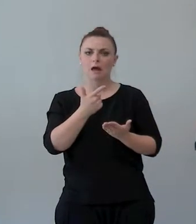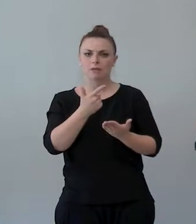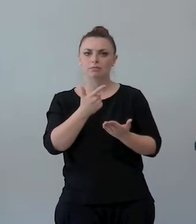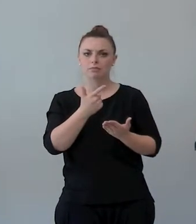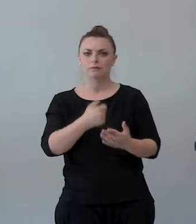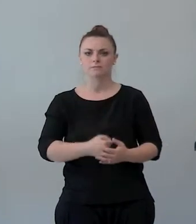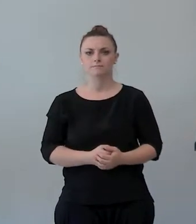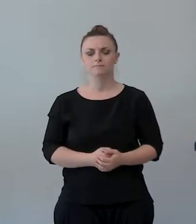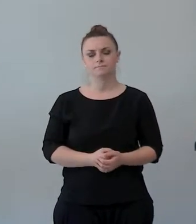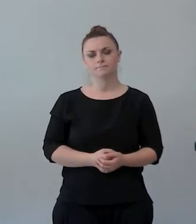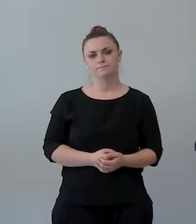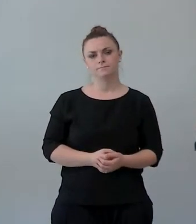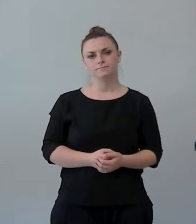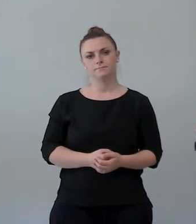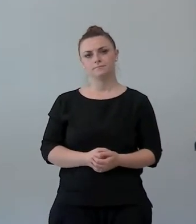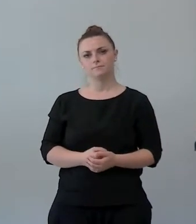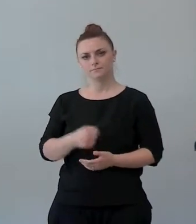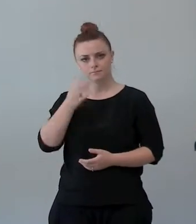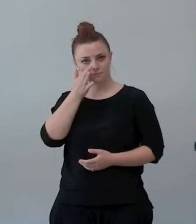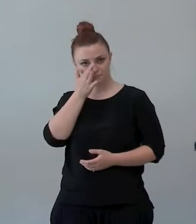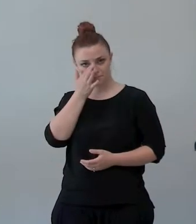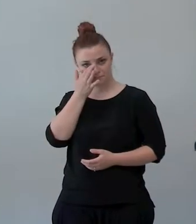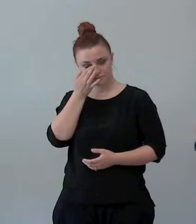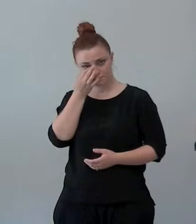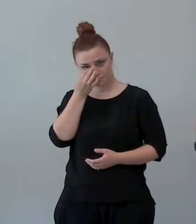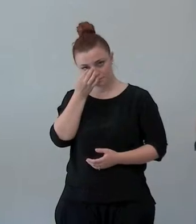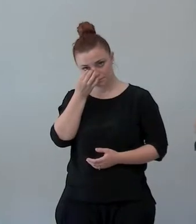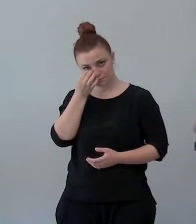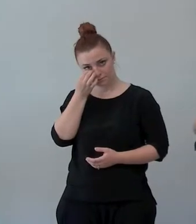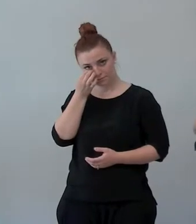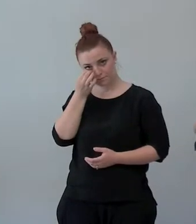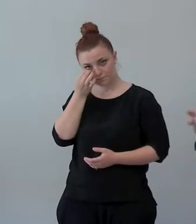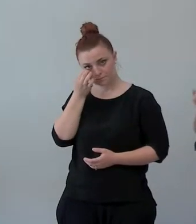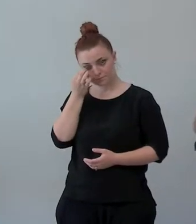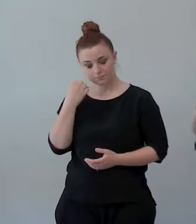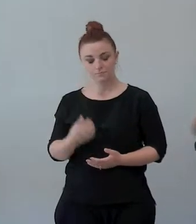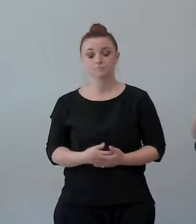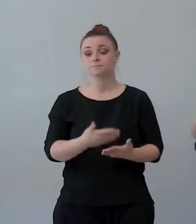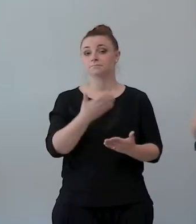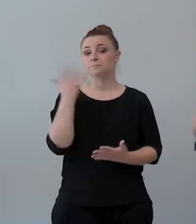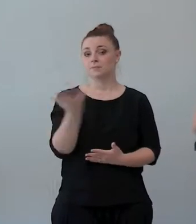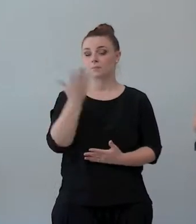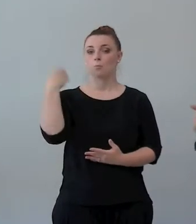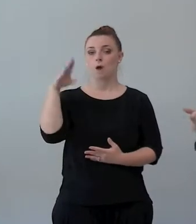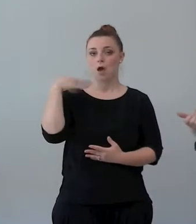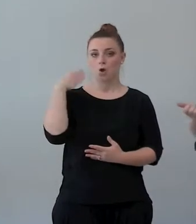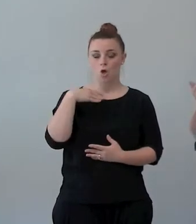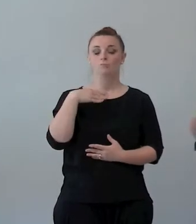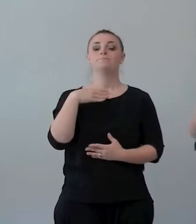seems to say that it's important. Paolo nella prima lettera ai